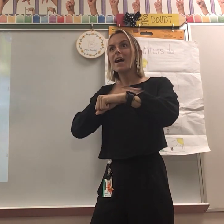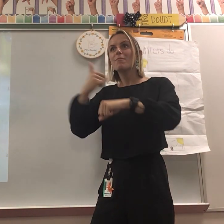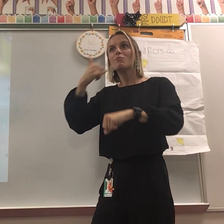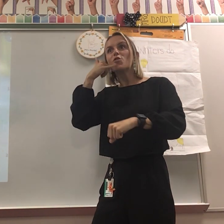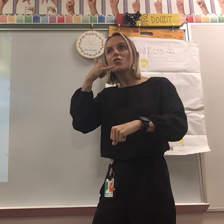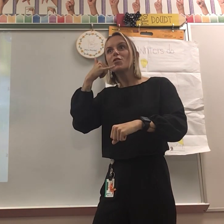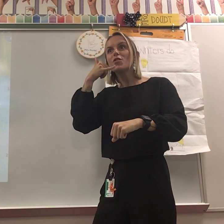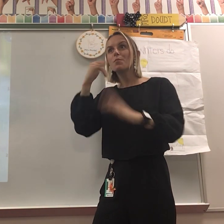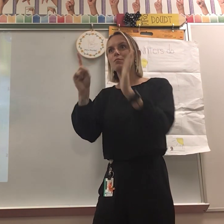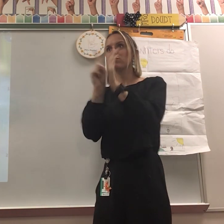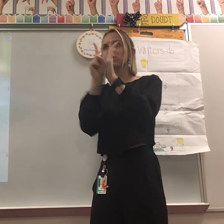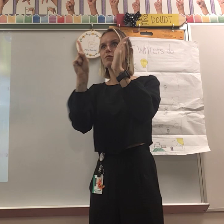the ending, okay?